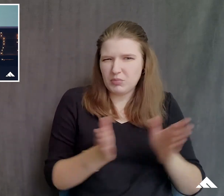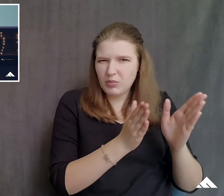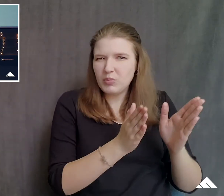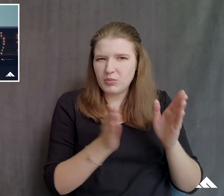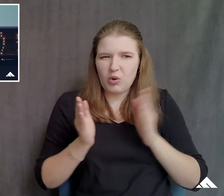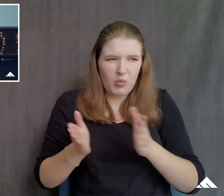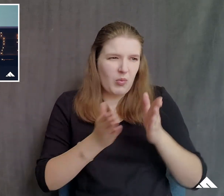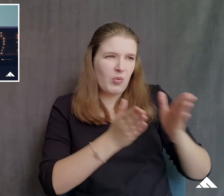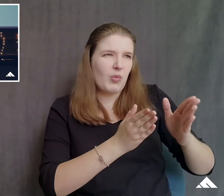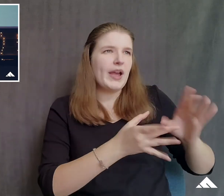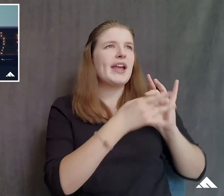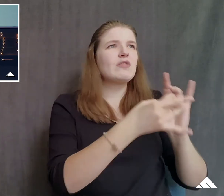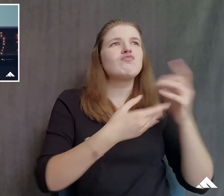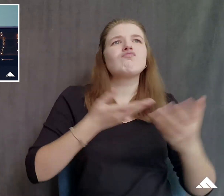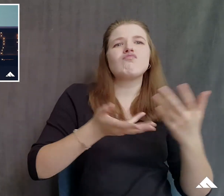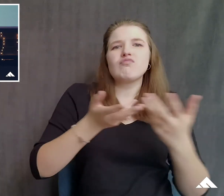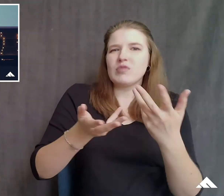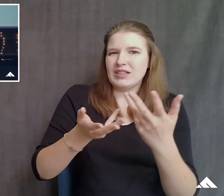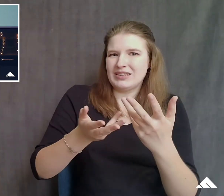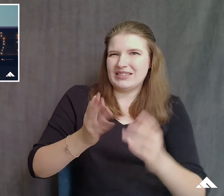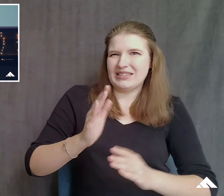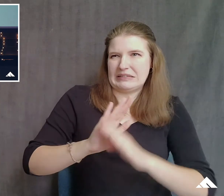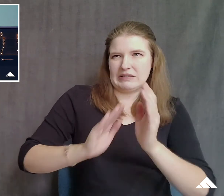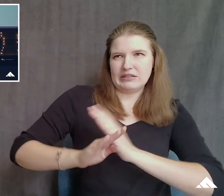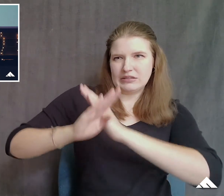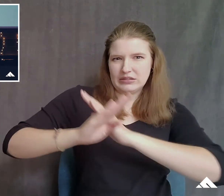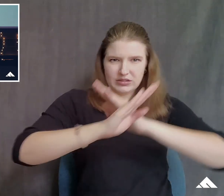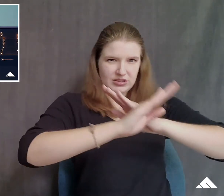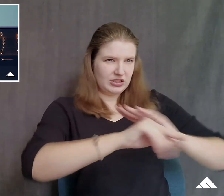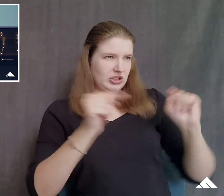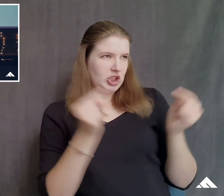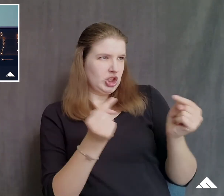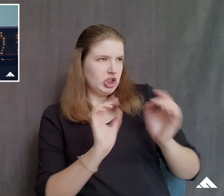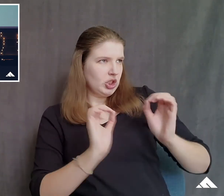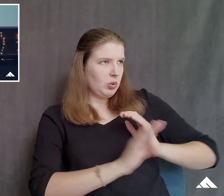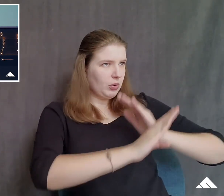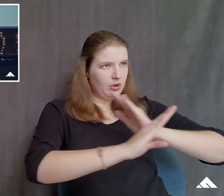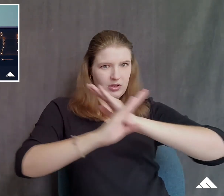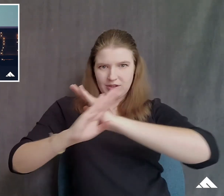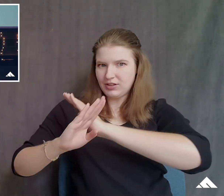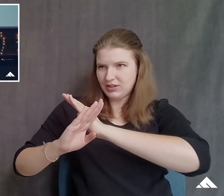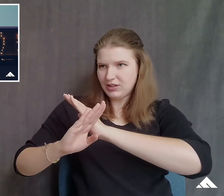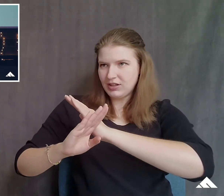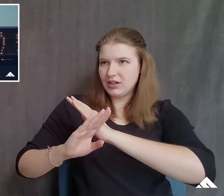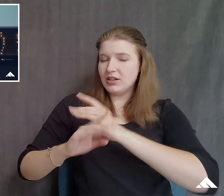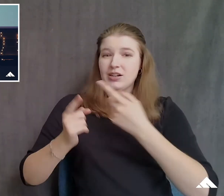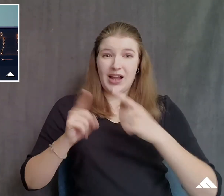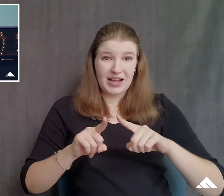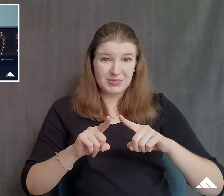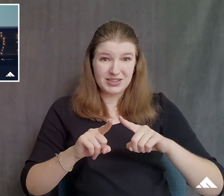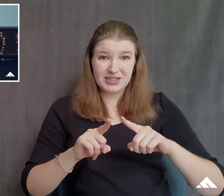and also to guard against anyone else hurting us, okay? That's what happens. And what happens is we end up